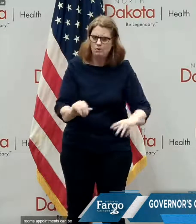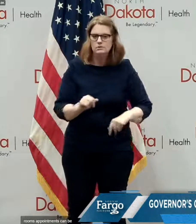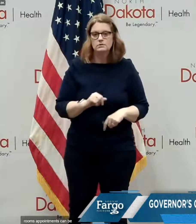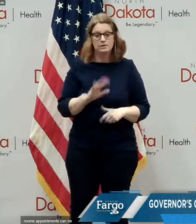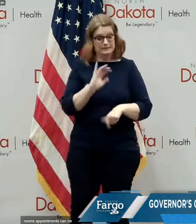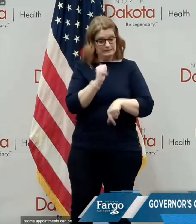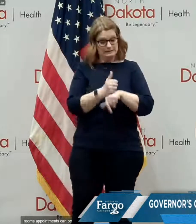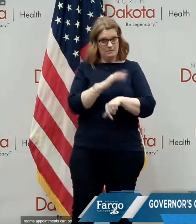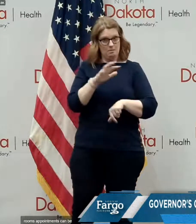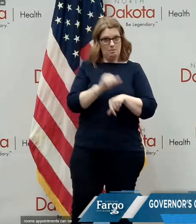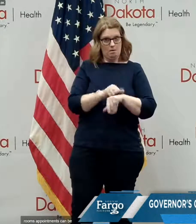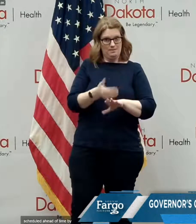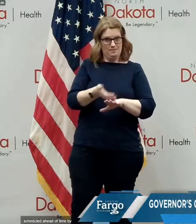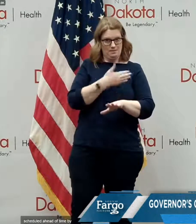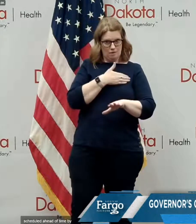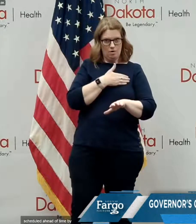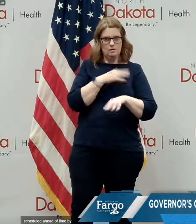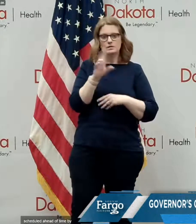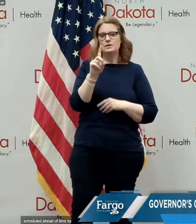time by visiting